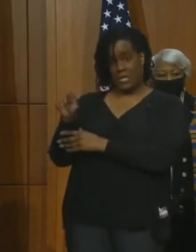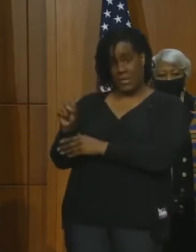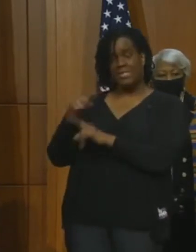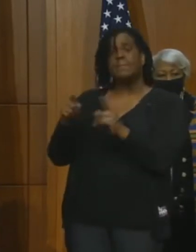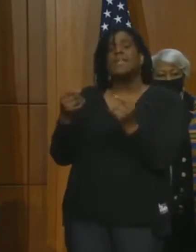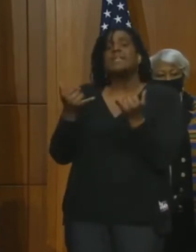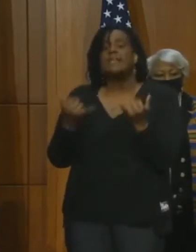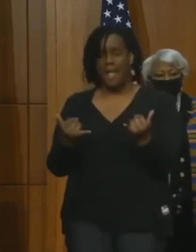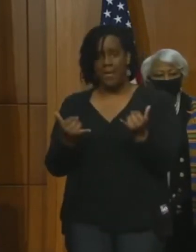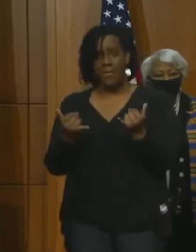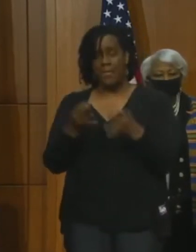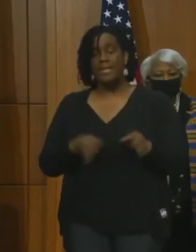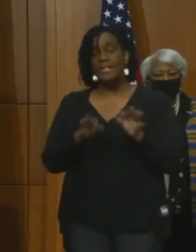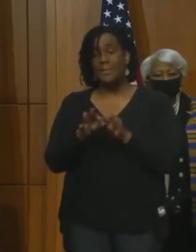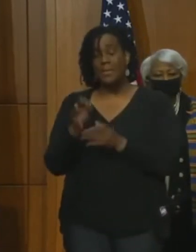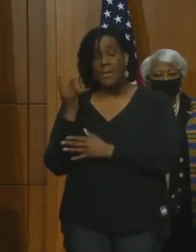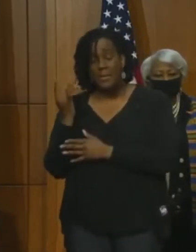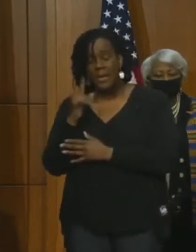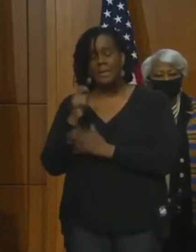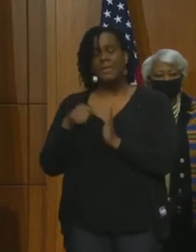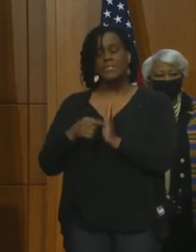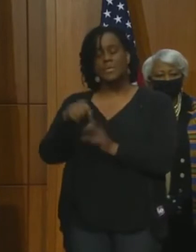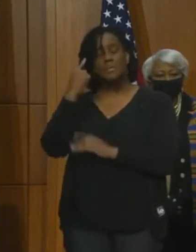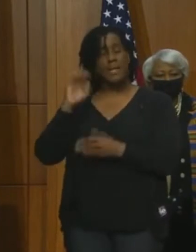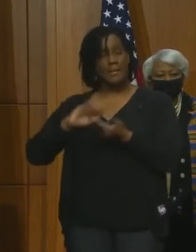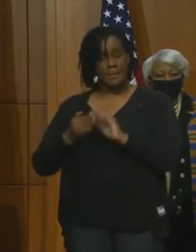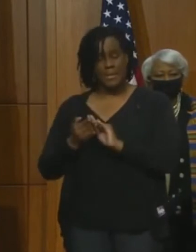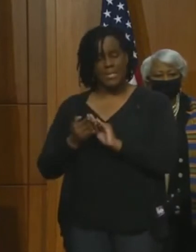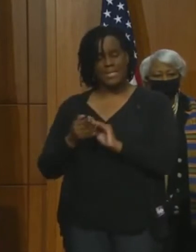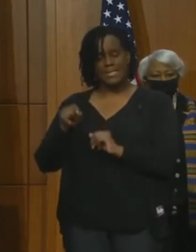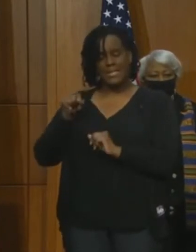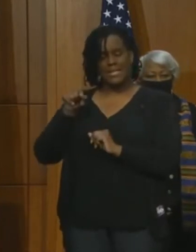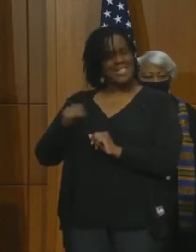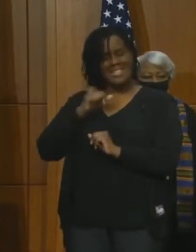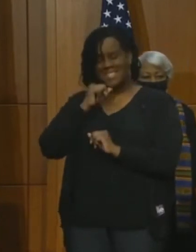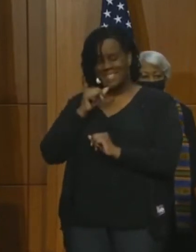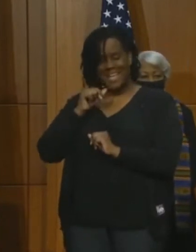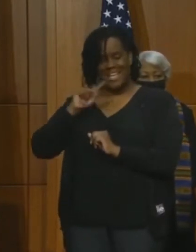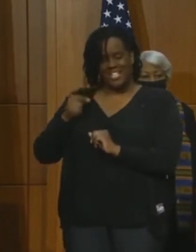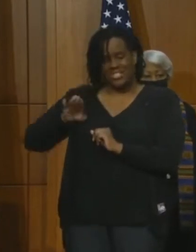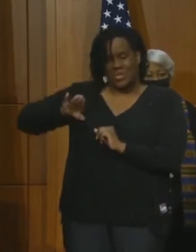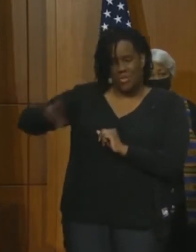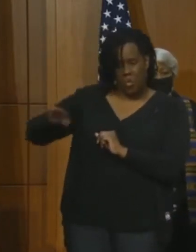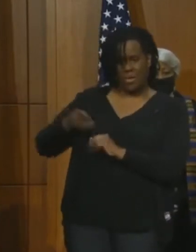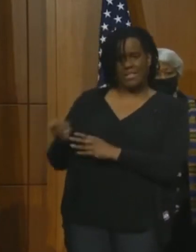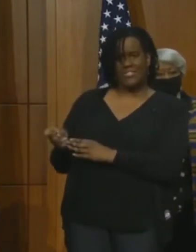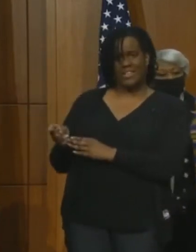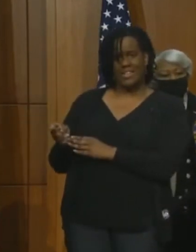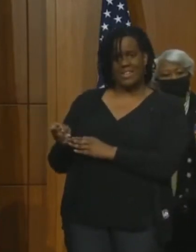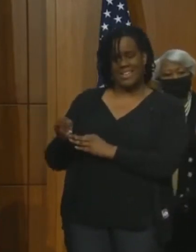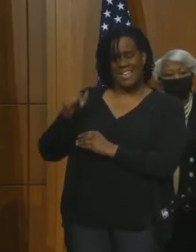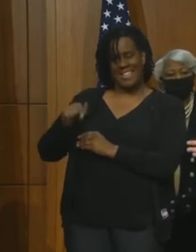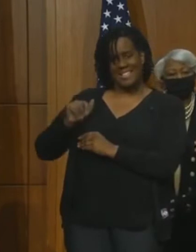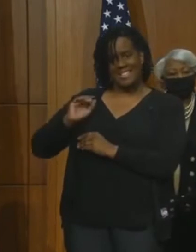matters now because it says to black communities, this is not just your history, this